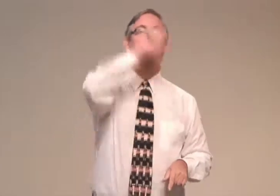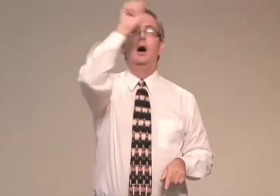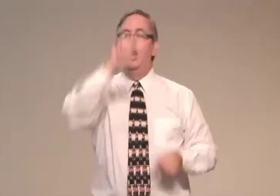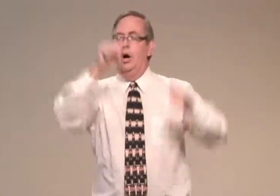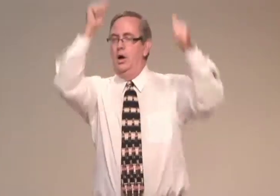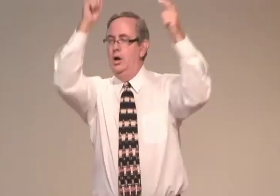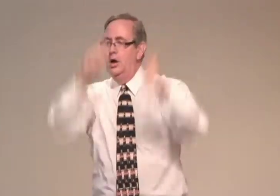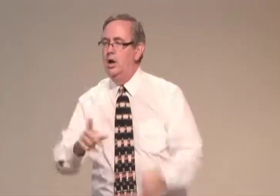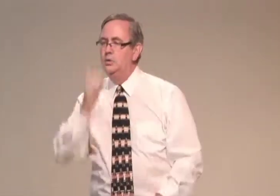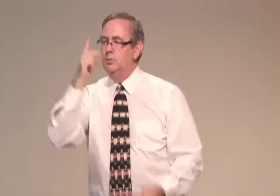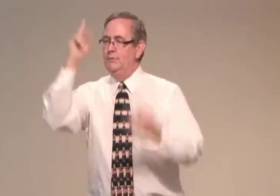my own room.